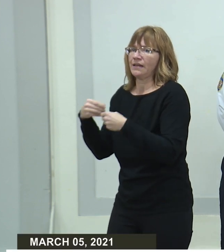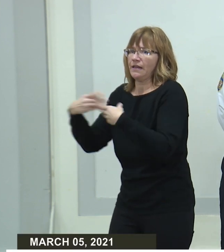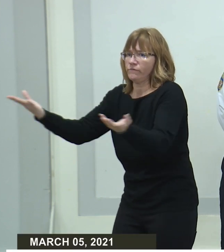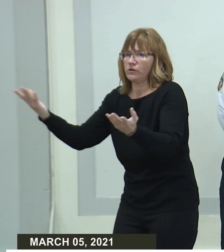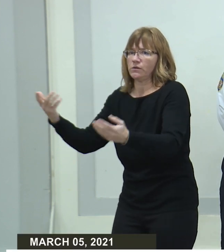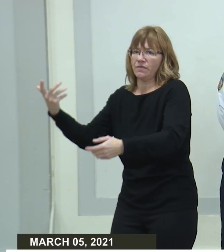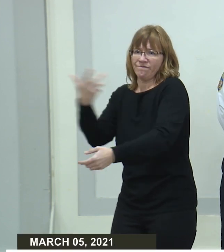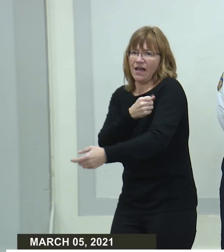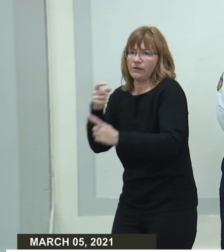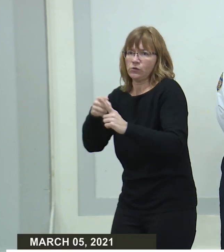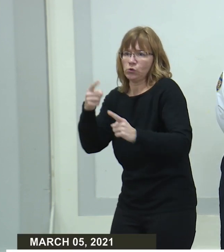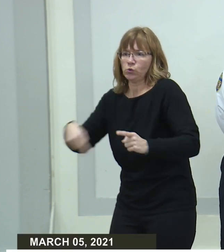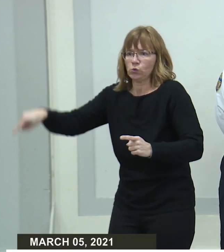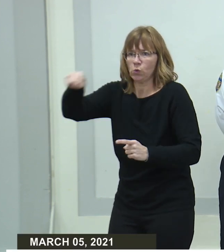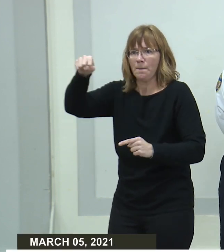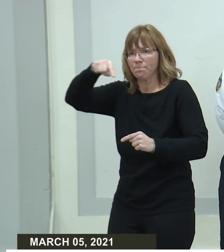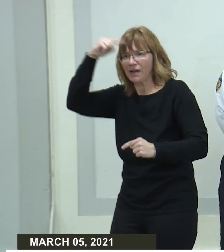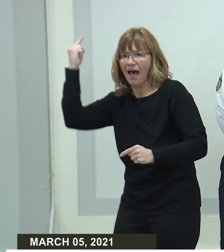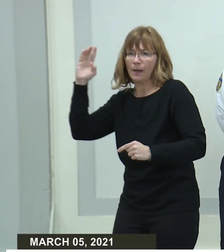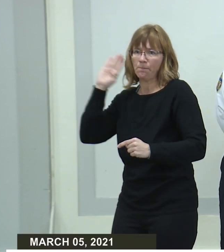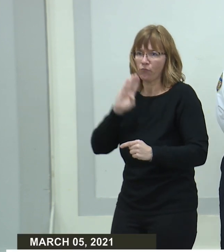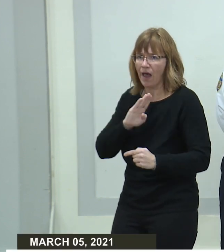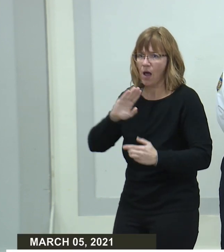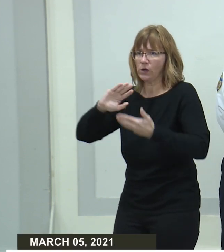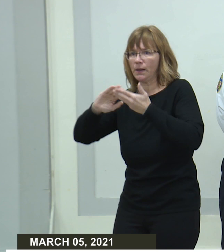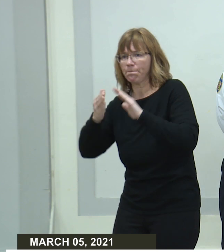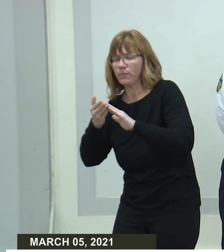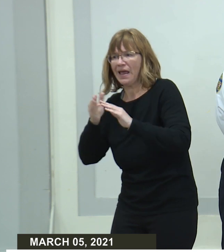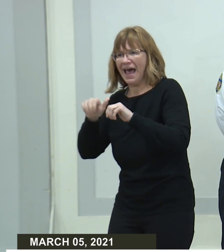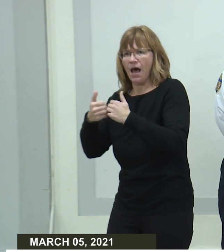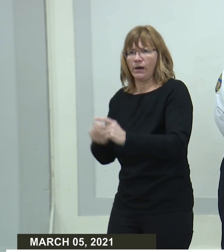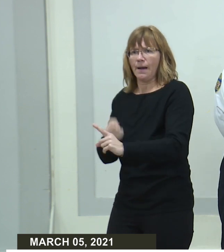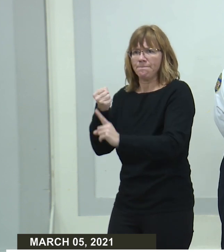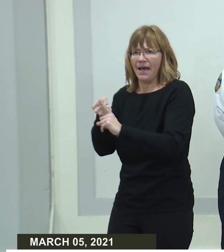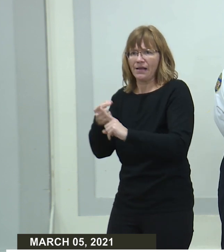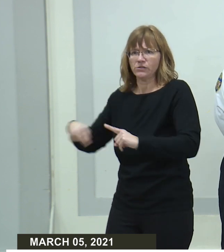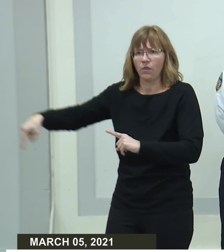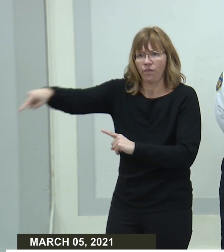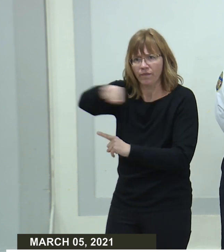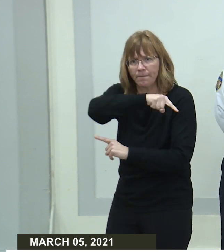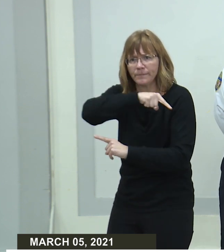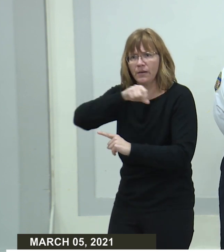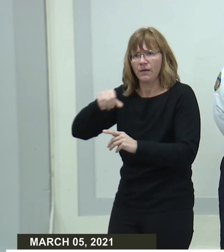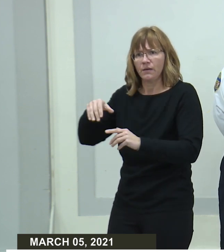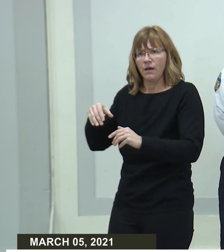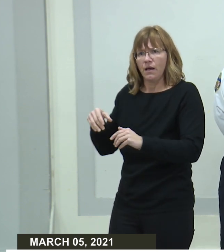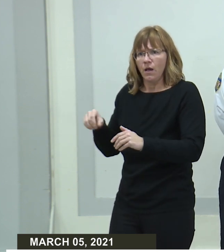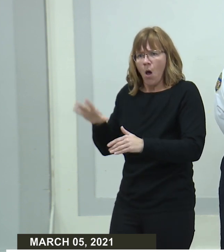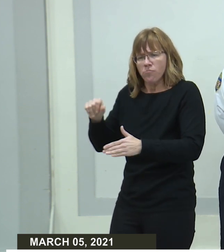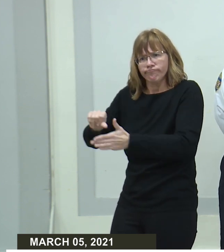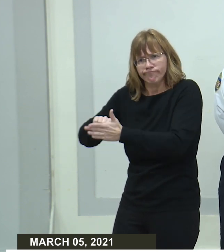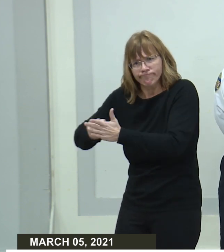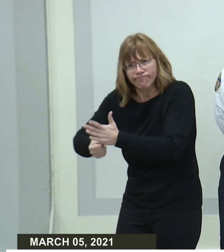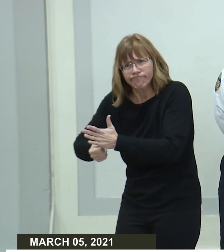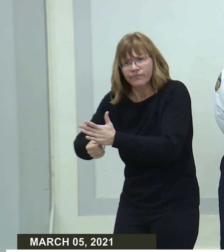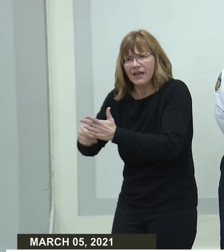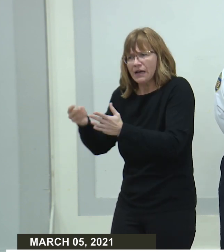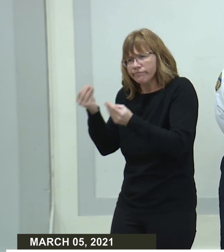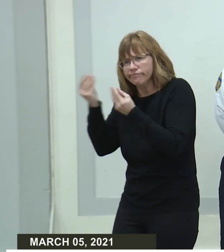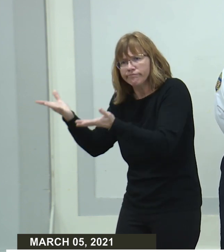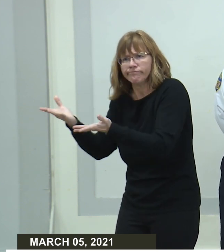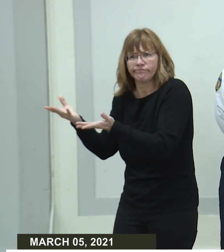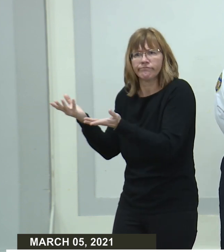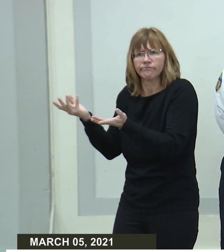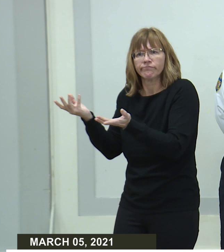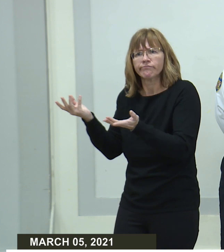and how they've been impacted, and really just impress upon him things that I know and that I heard myself personally from the Vice